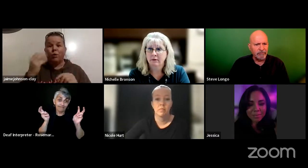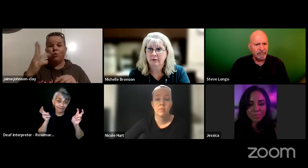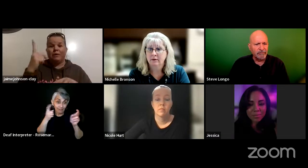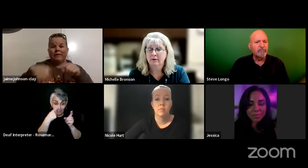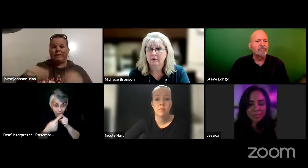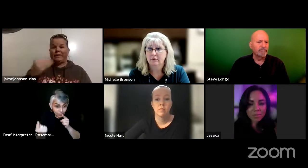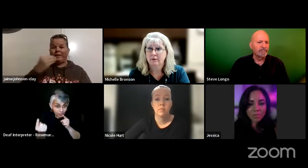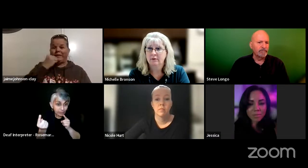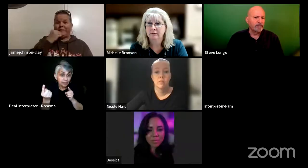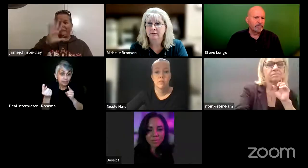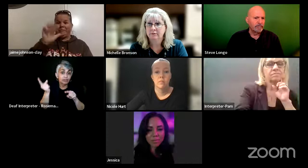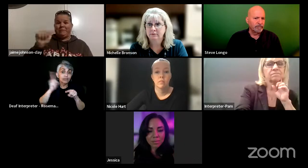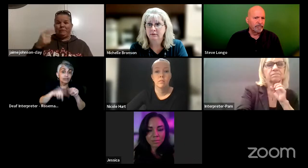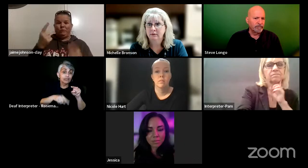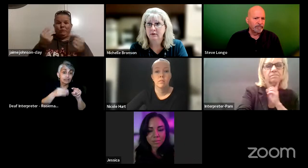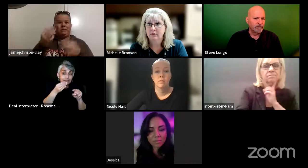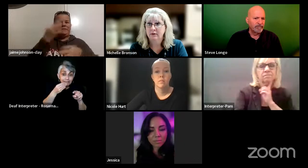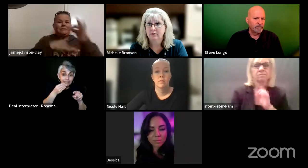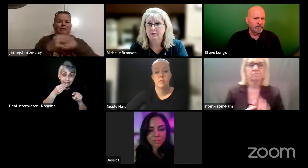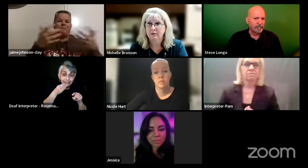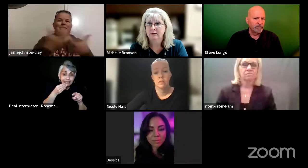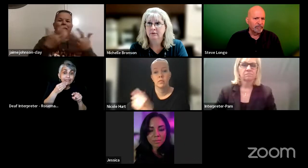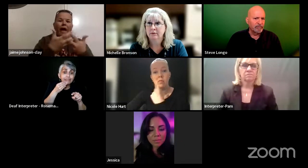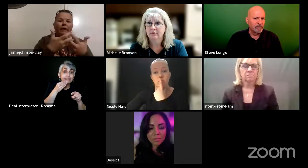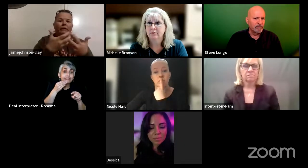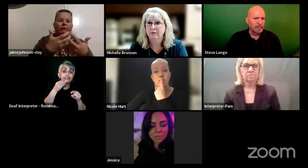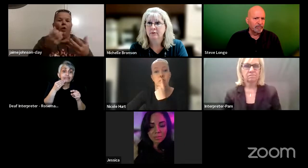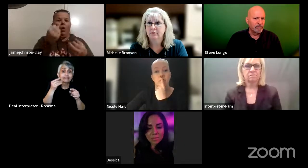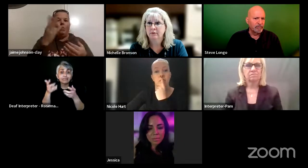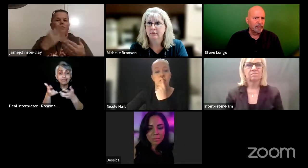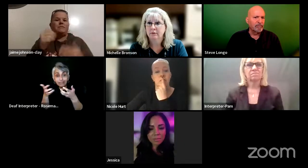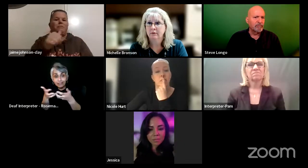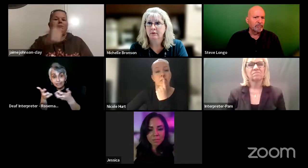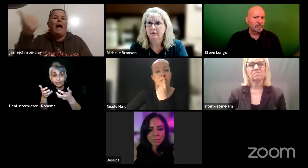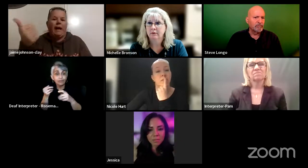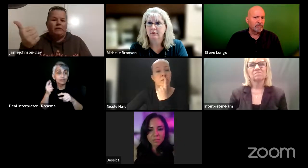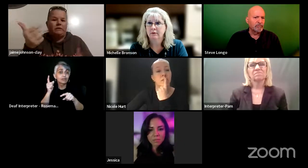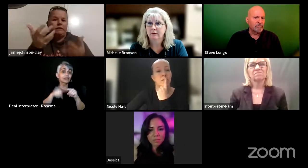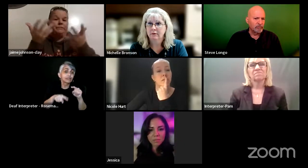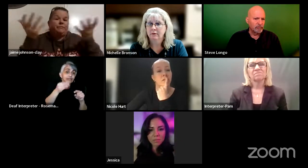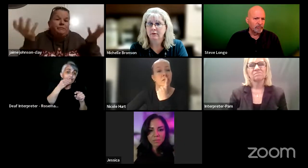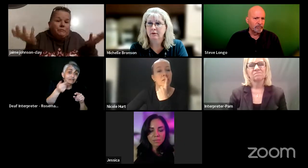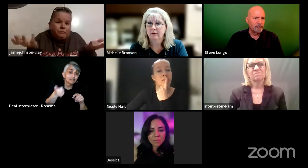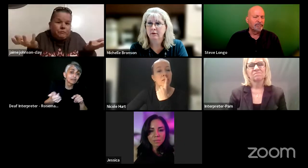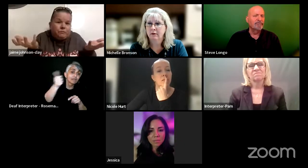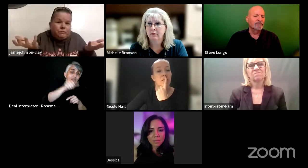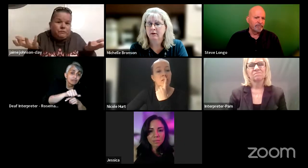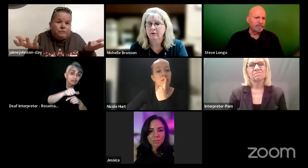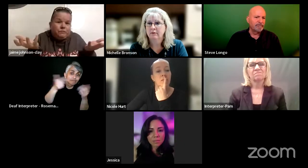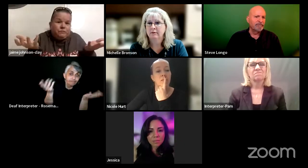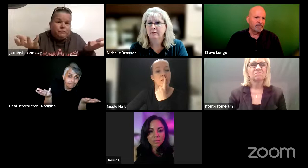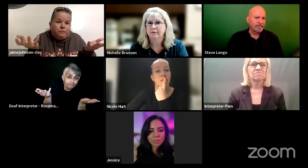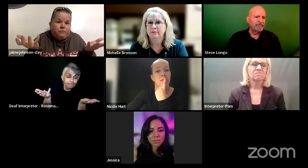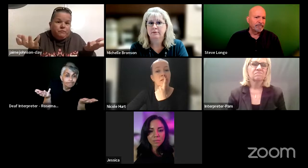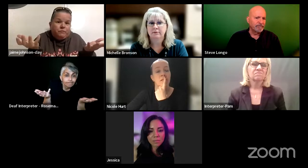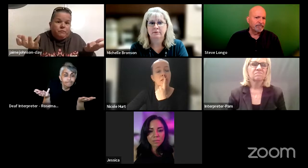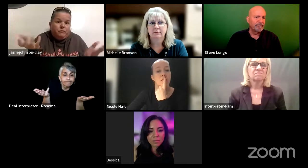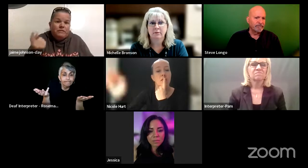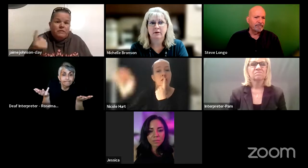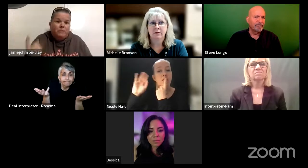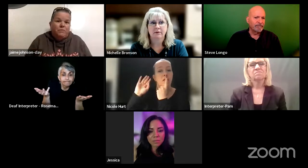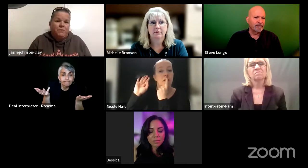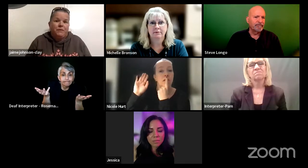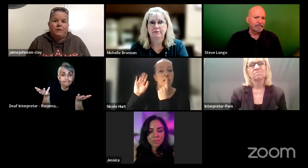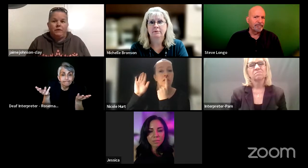some people who can't eat pizza, so they could do salad, but maybe we could also have